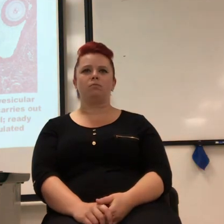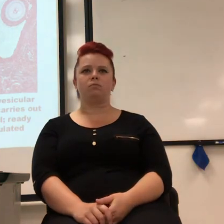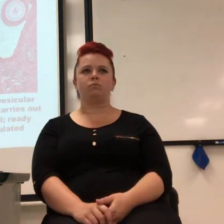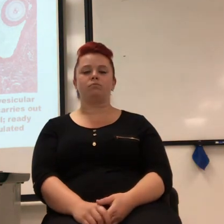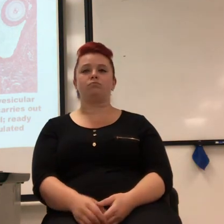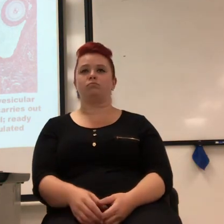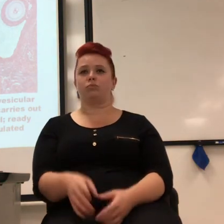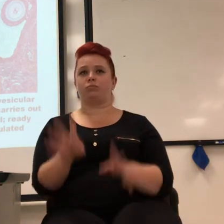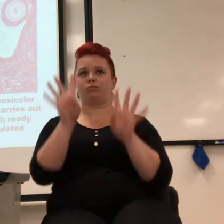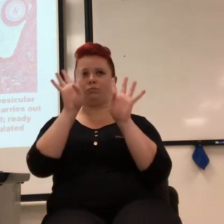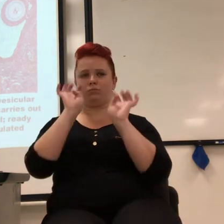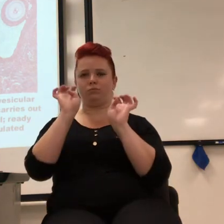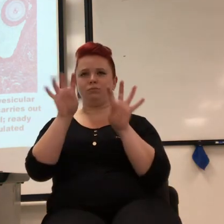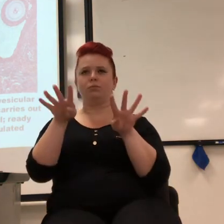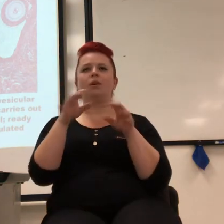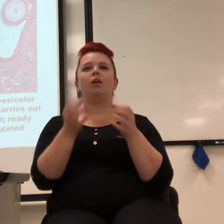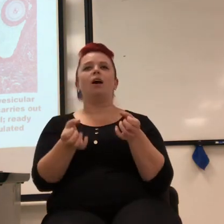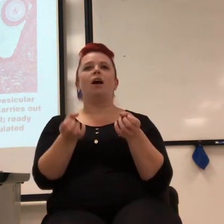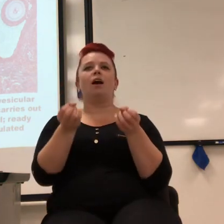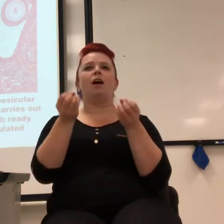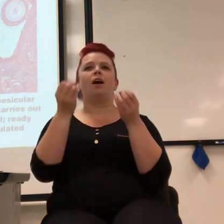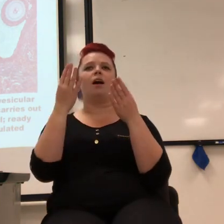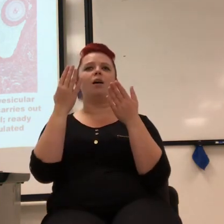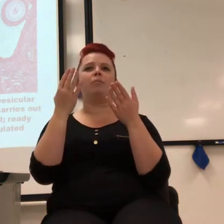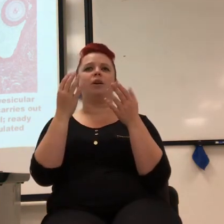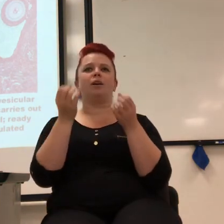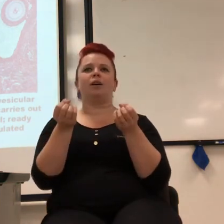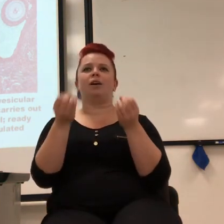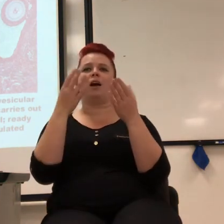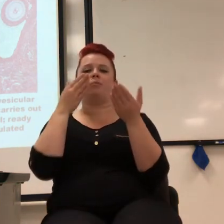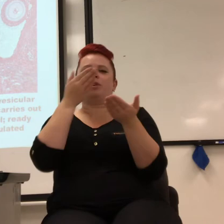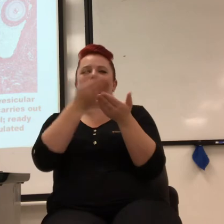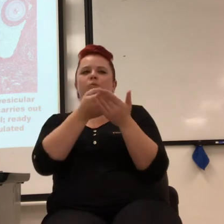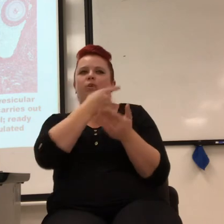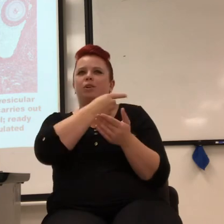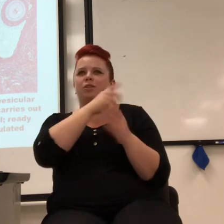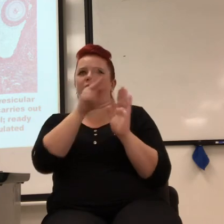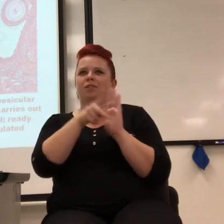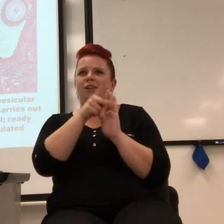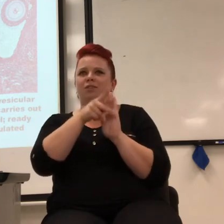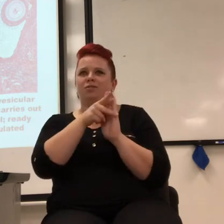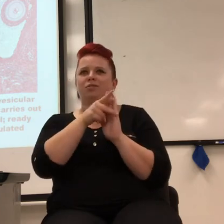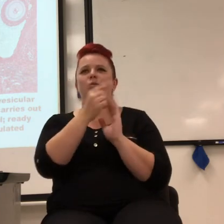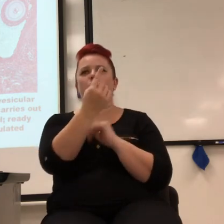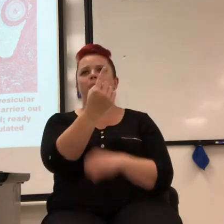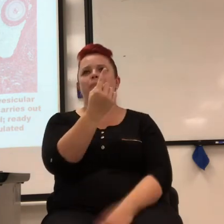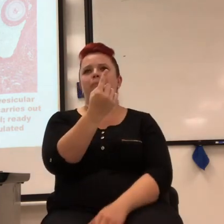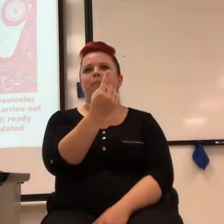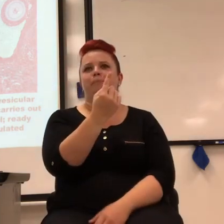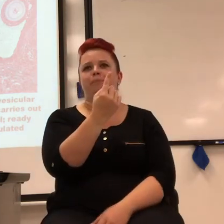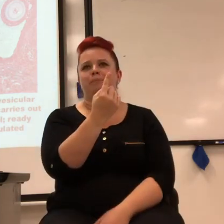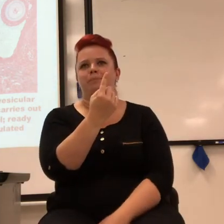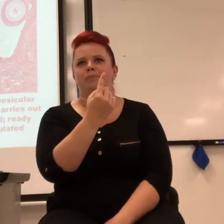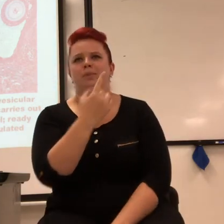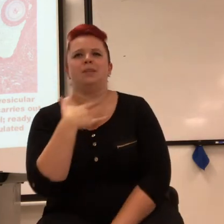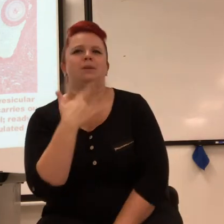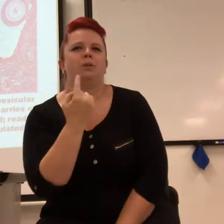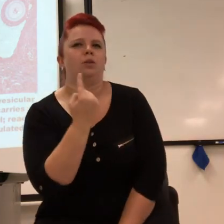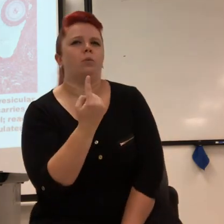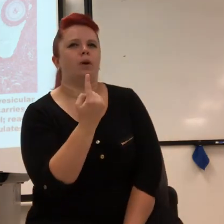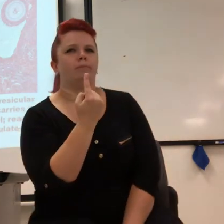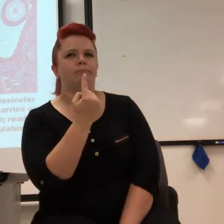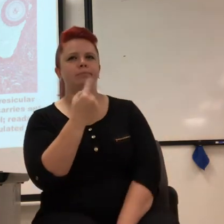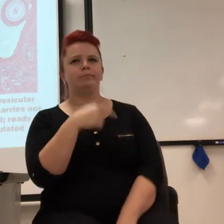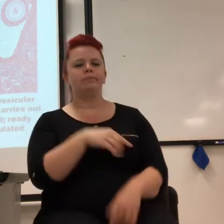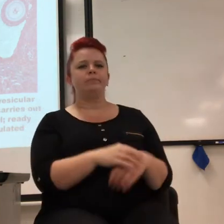Question for you. How many reached this stage? One. One, typically. Now I'm talking about the